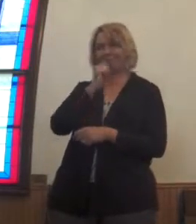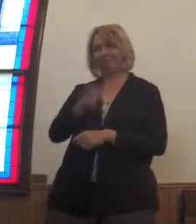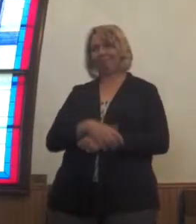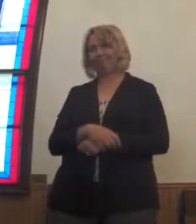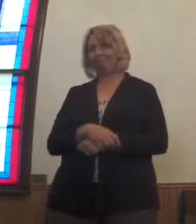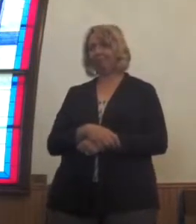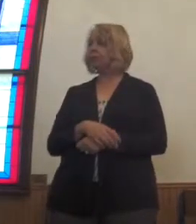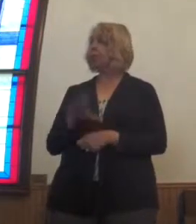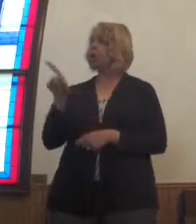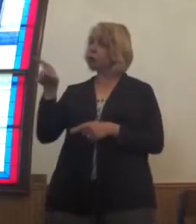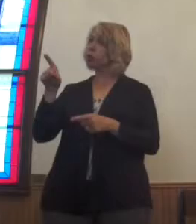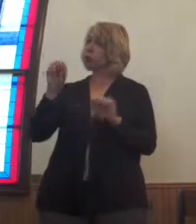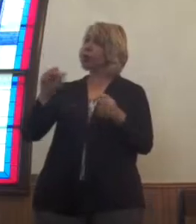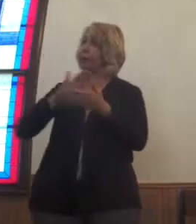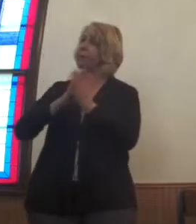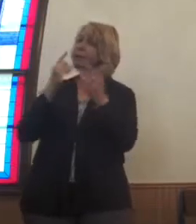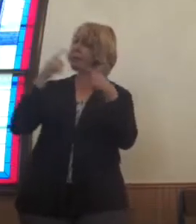wealthy